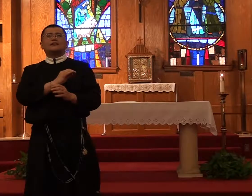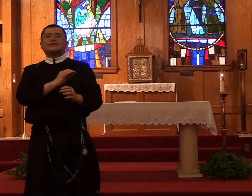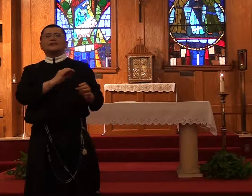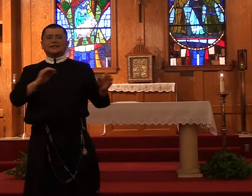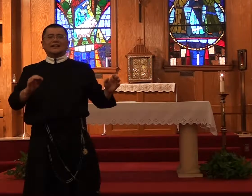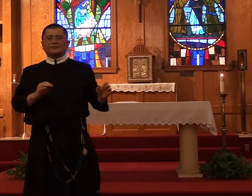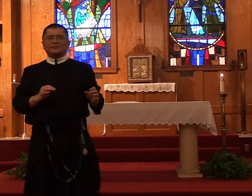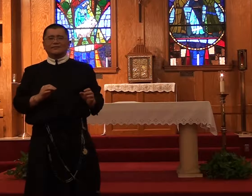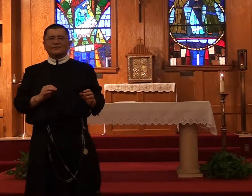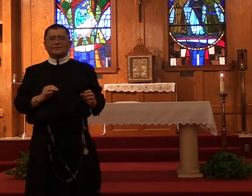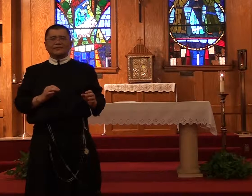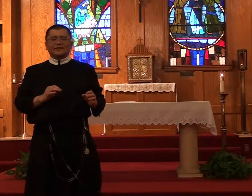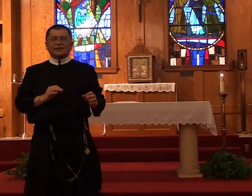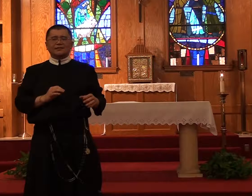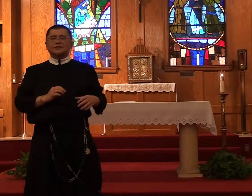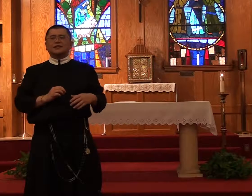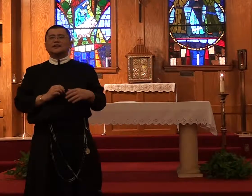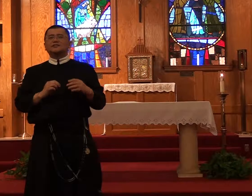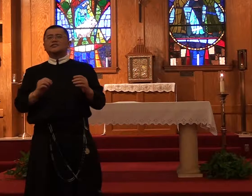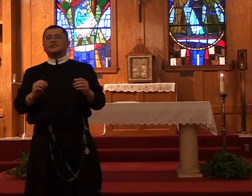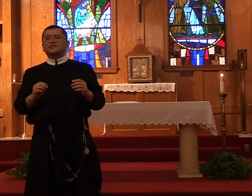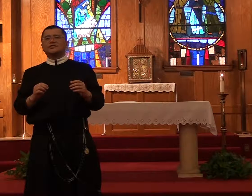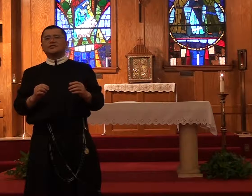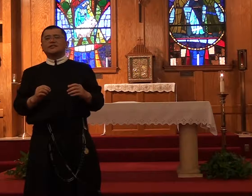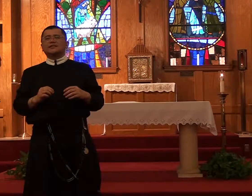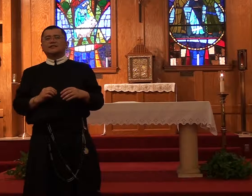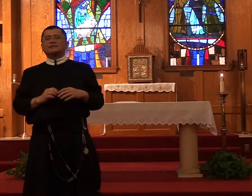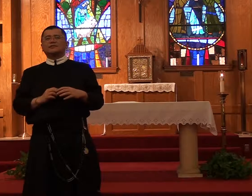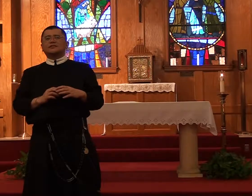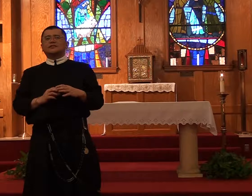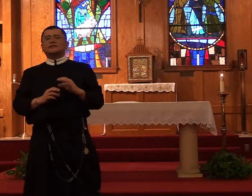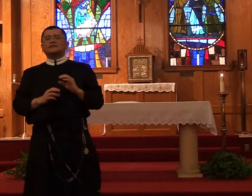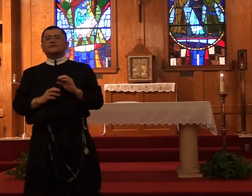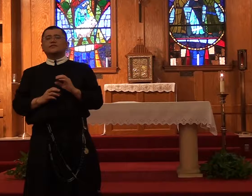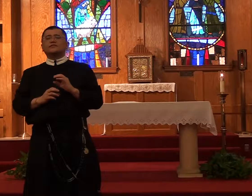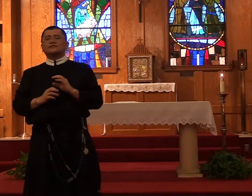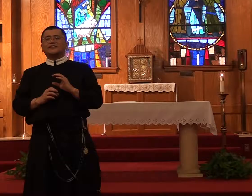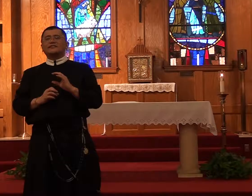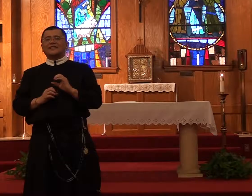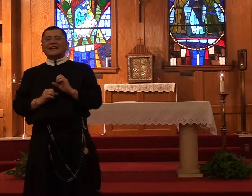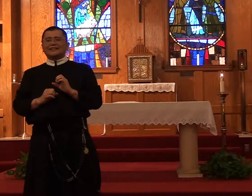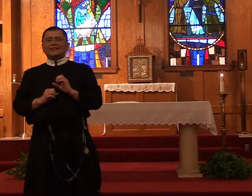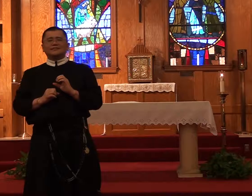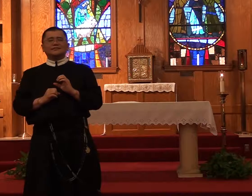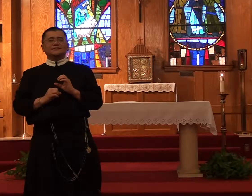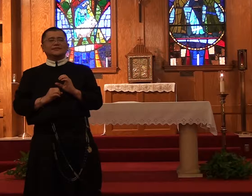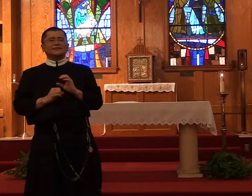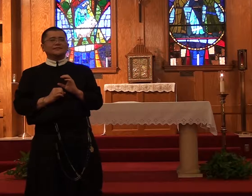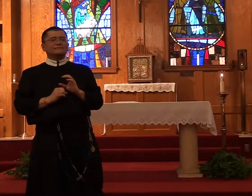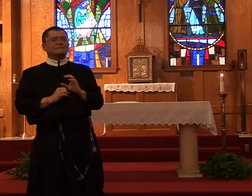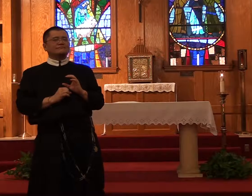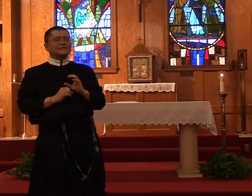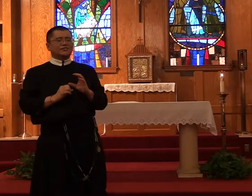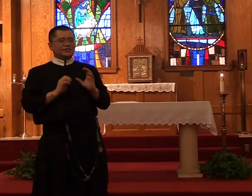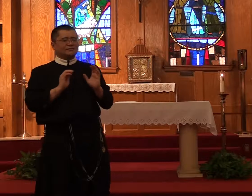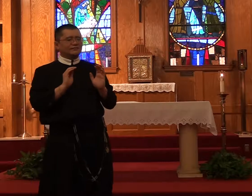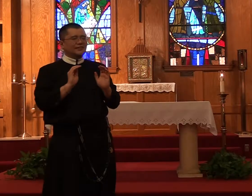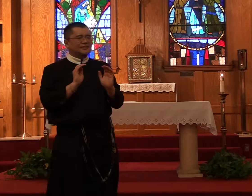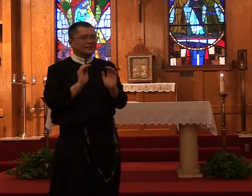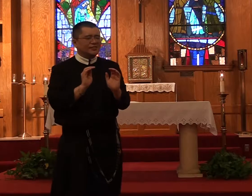long time, and doing a lot of research in a book called Philokalia, okay? Mm-hmm. So this is the teaching